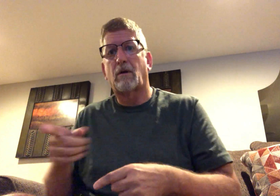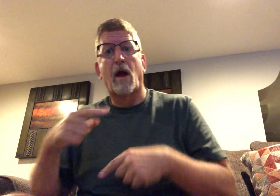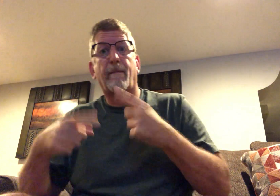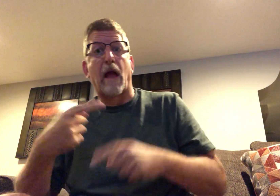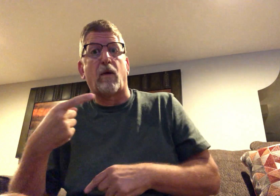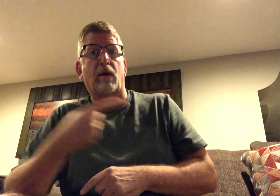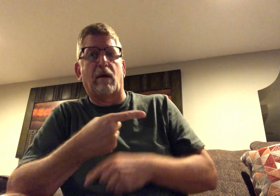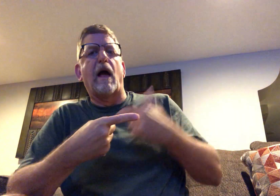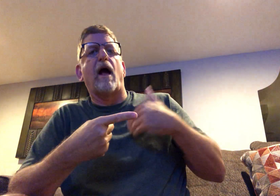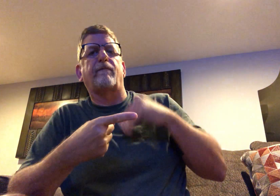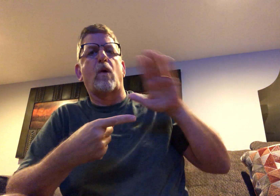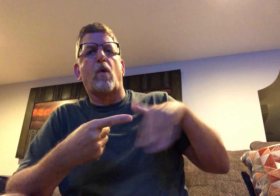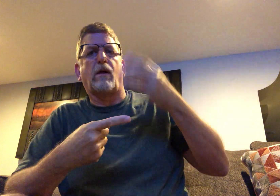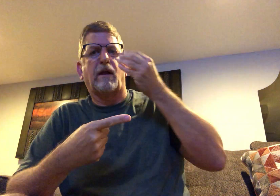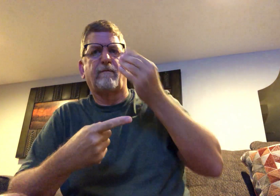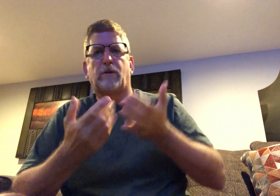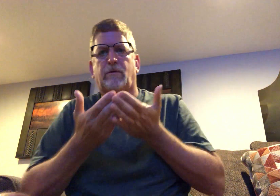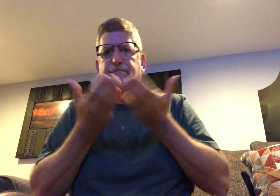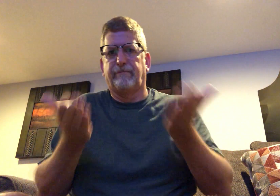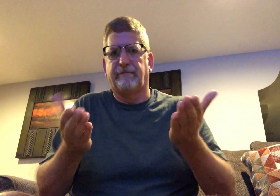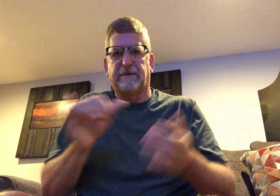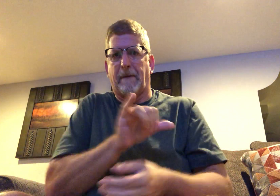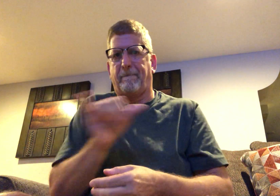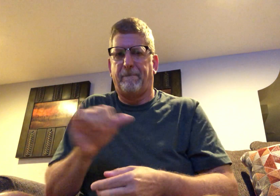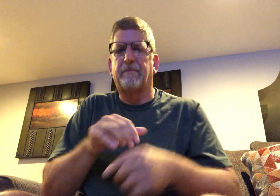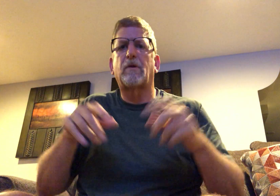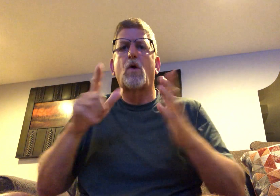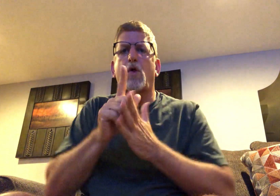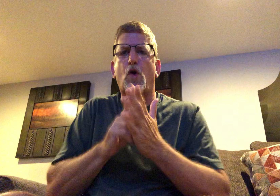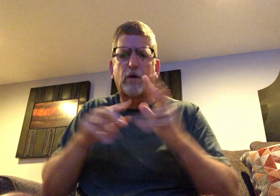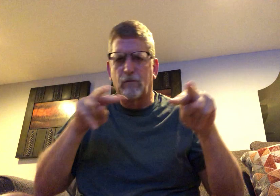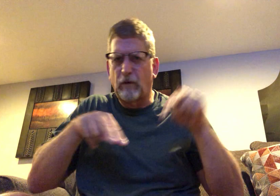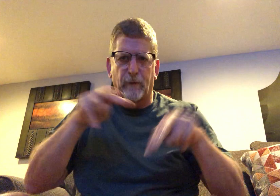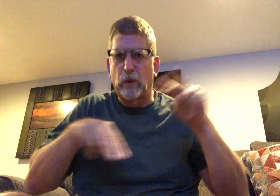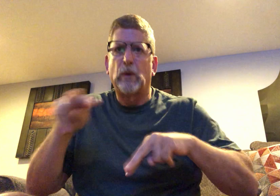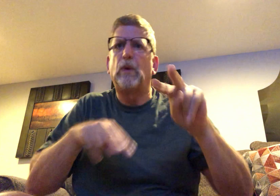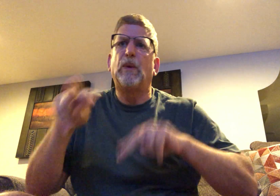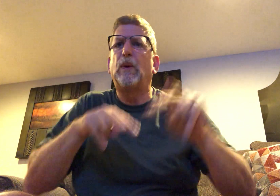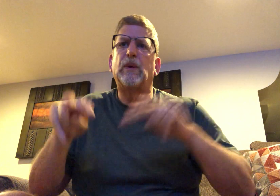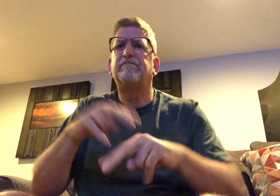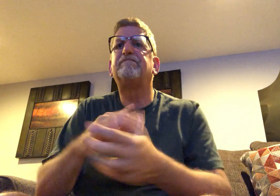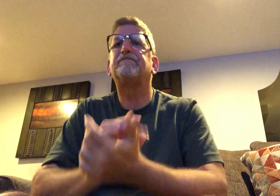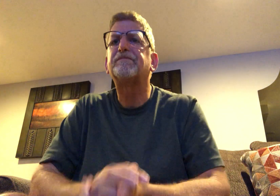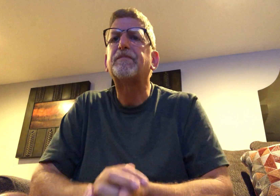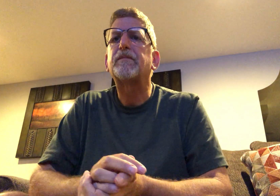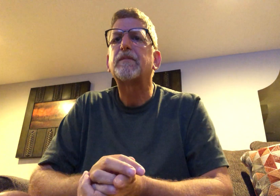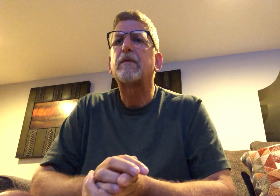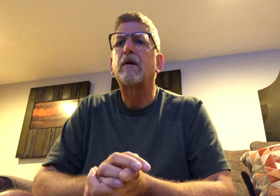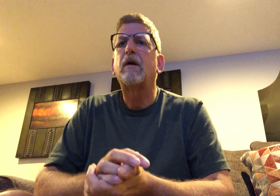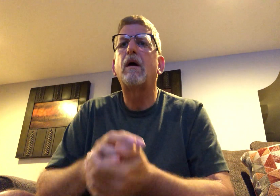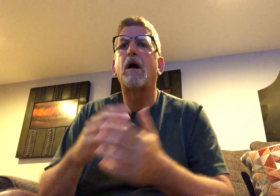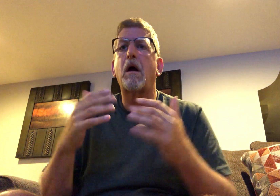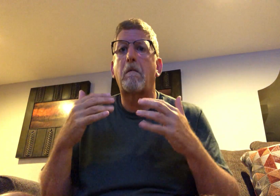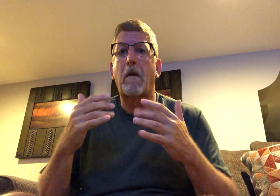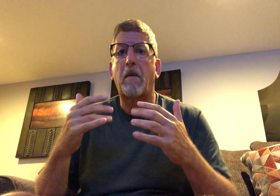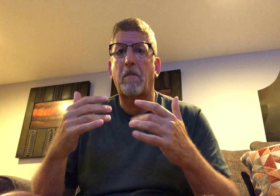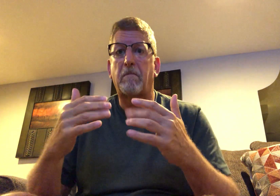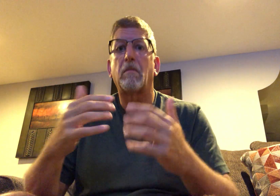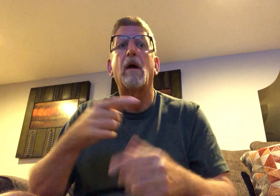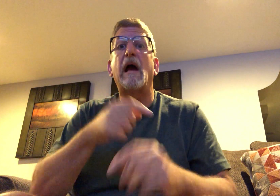Ibrance. Tonight, Canada's Prime Minister is facing more questions after more images have surfaced of him wearing blackface years ago. There are